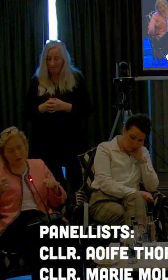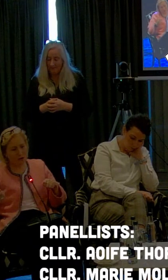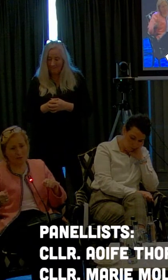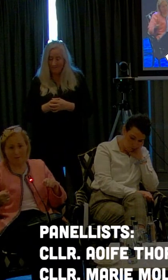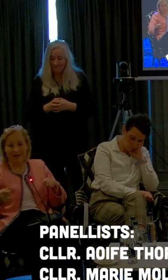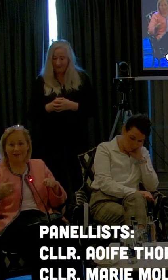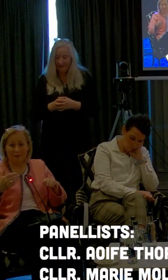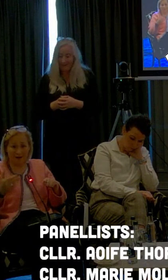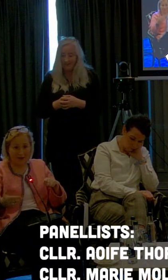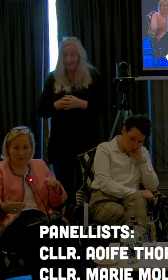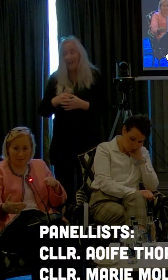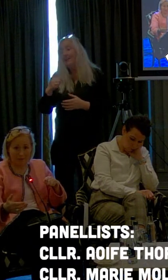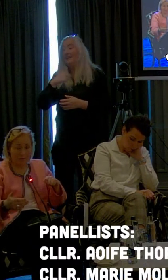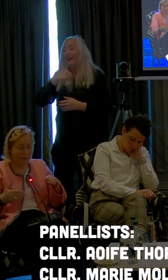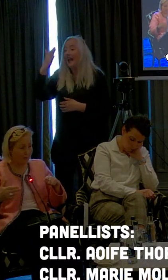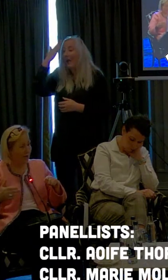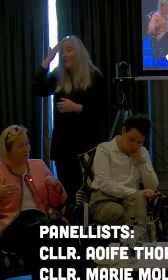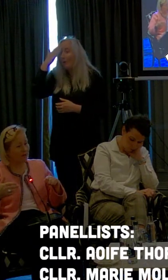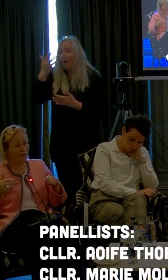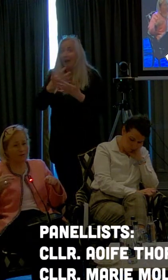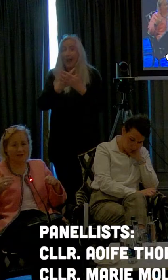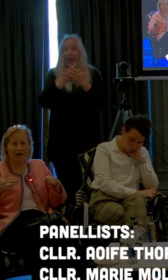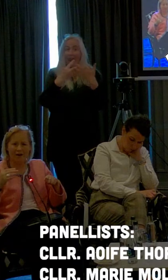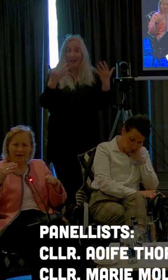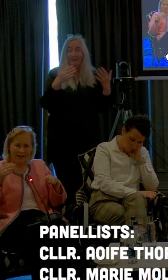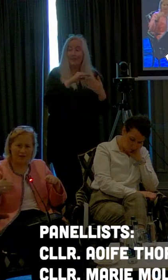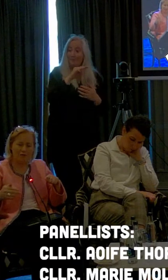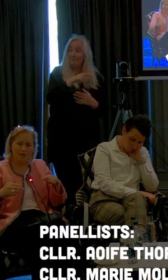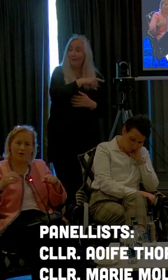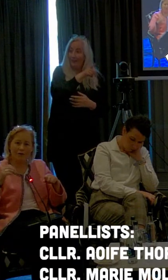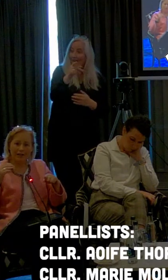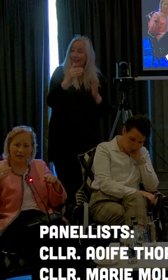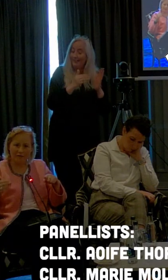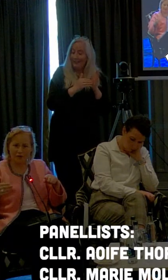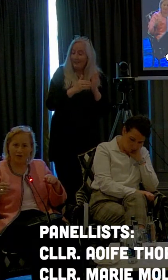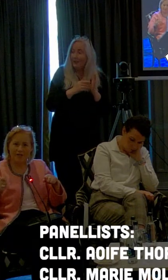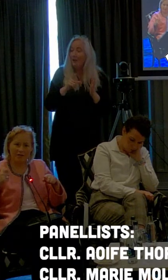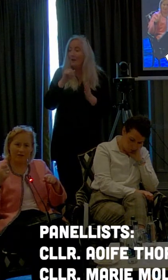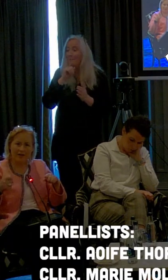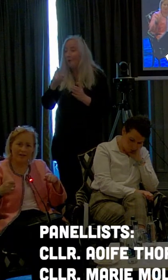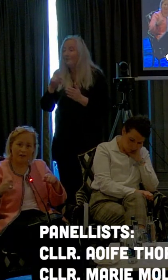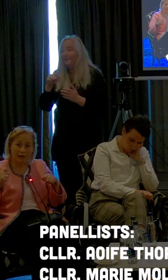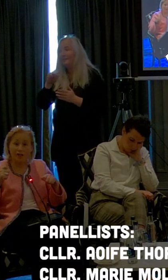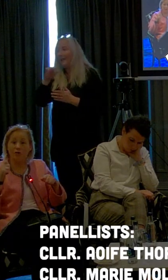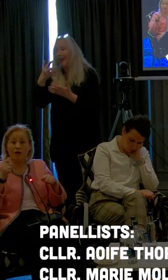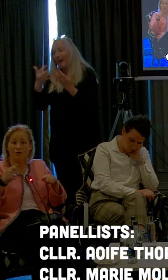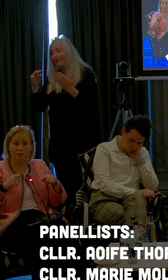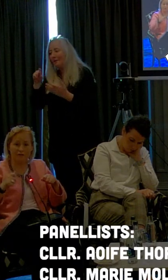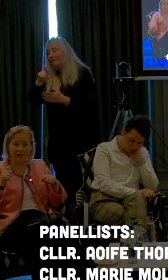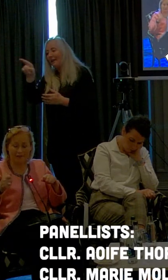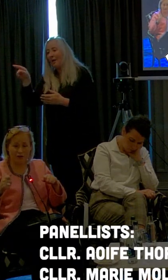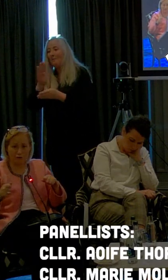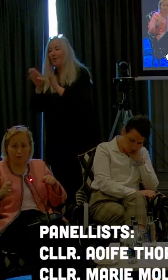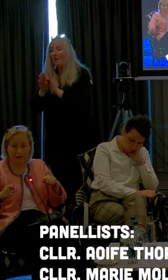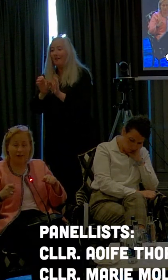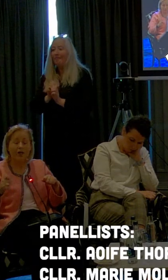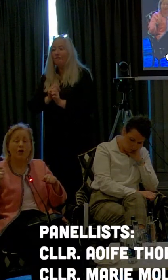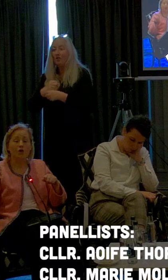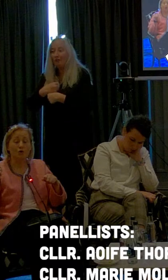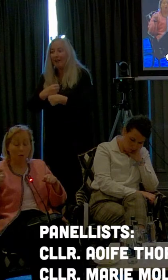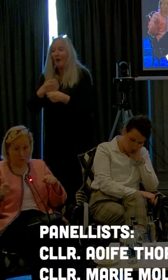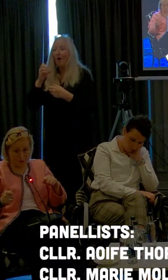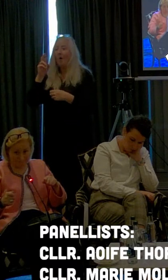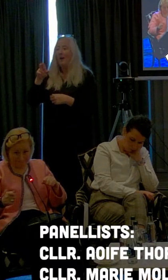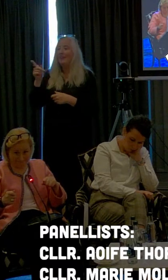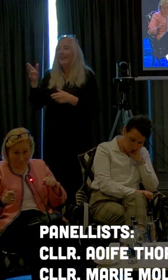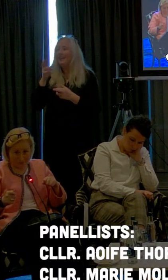And I know people, and there'll be a lot of people that we'll be campaigning with now who'll say, ah, oh, it's too slow, and they'll get frustrated. And if I get in there, I'll shout loud enough and I'll get it done quickly.